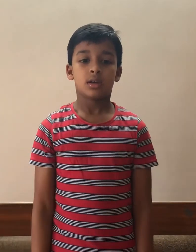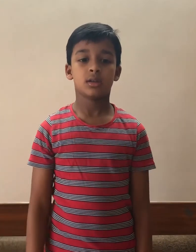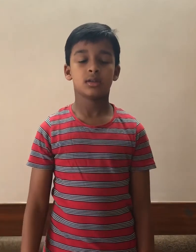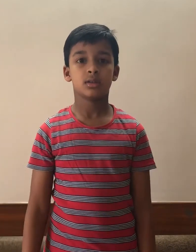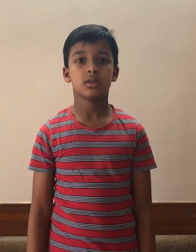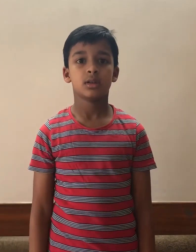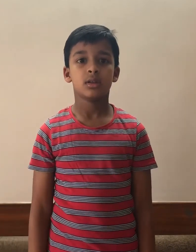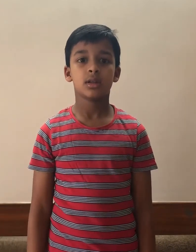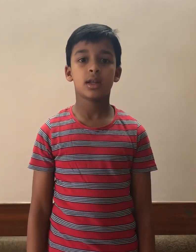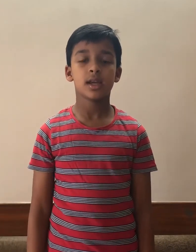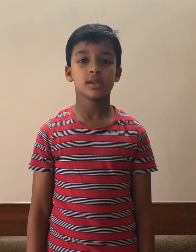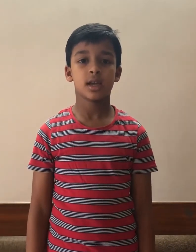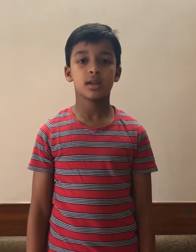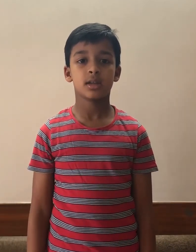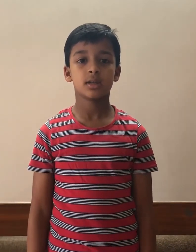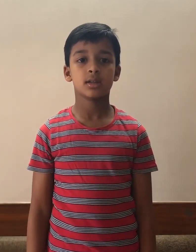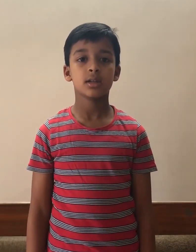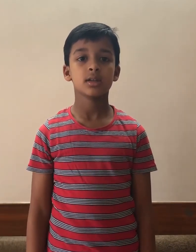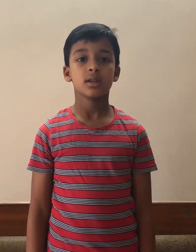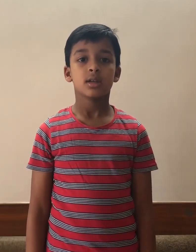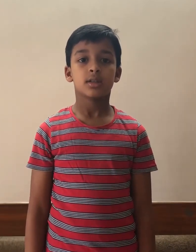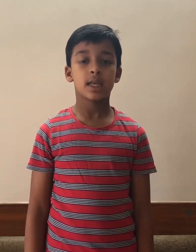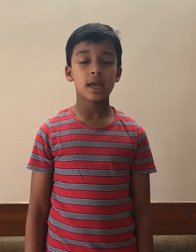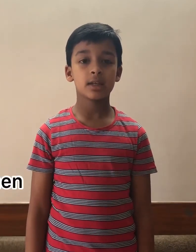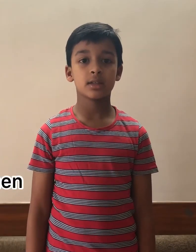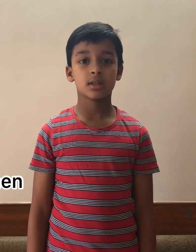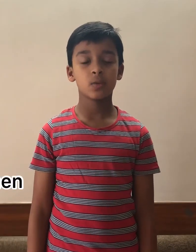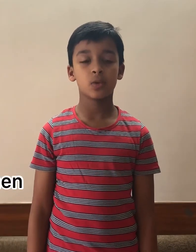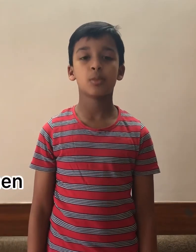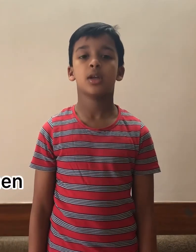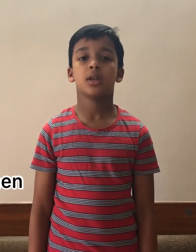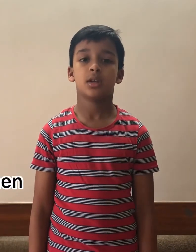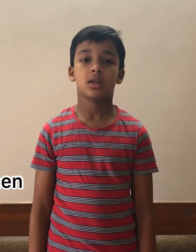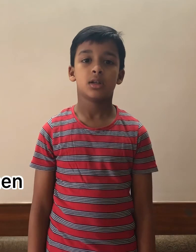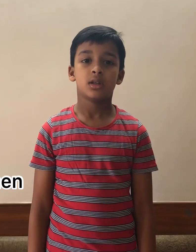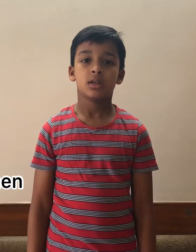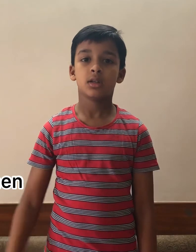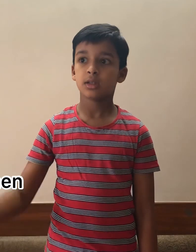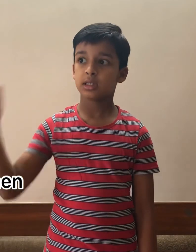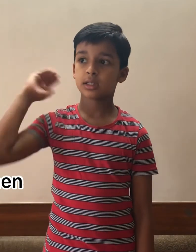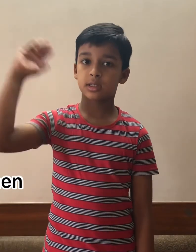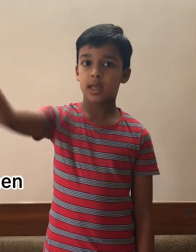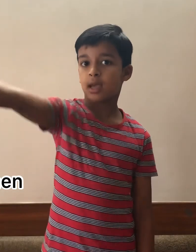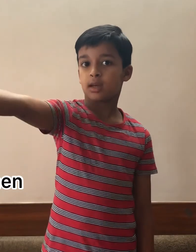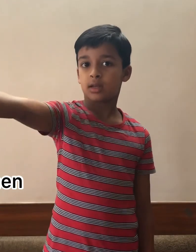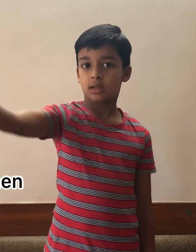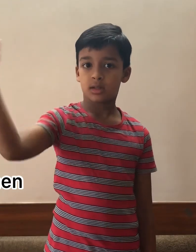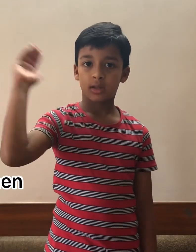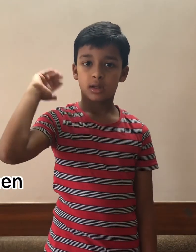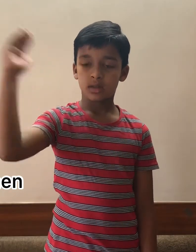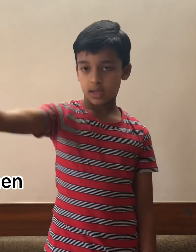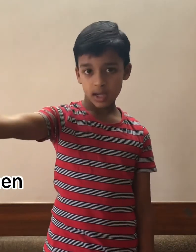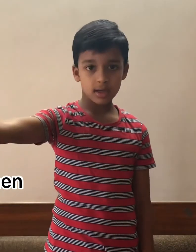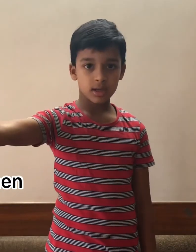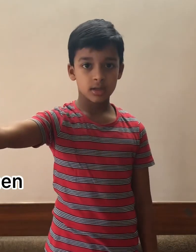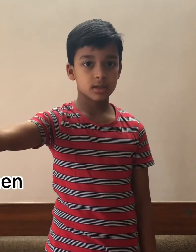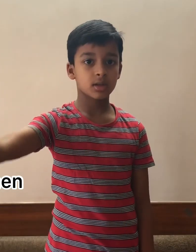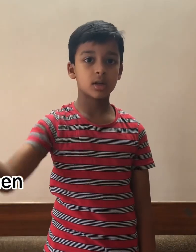The next sentence is there is a woman. This is there. There is a